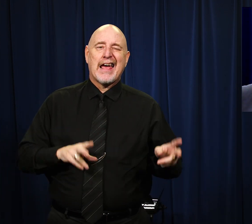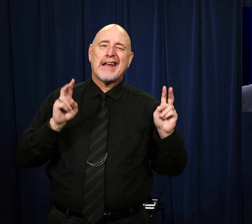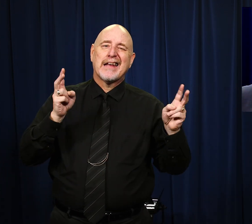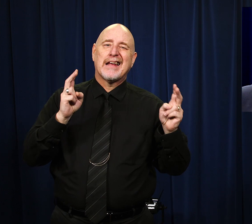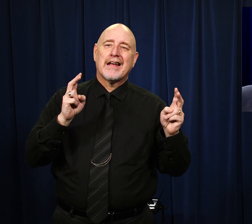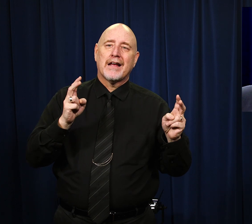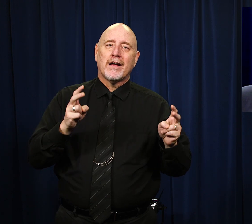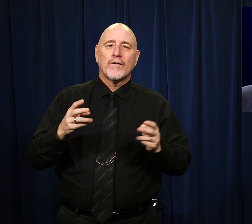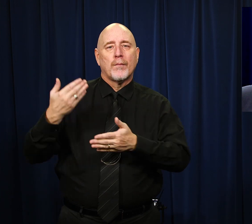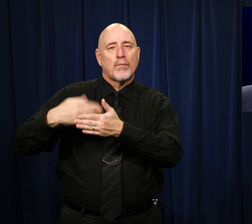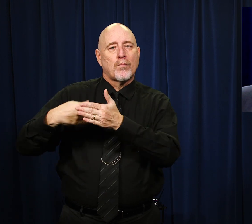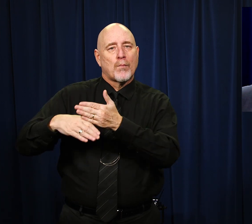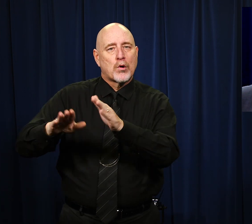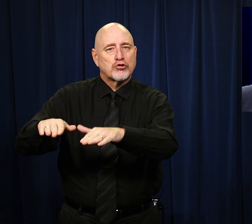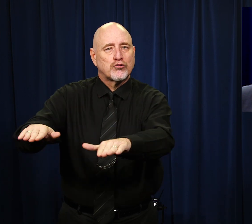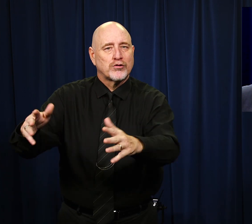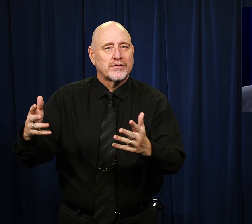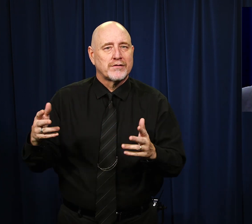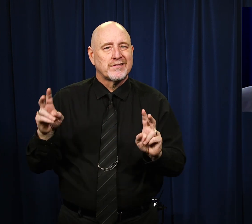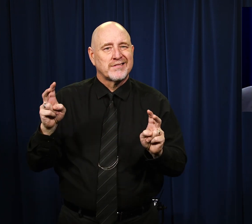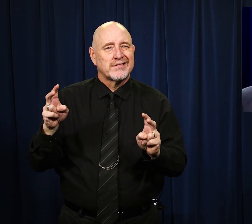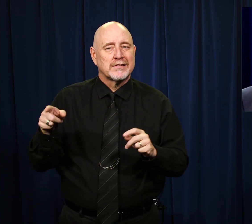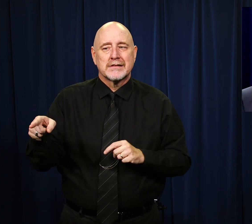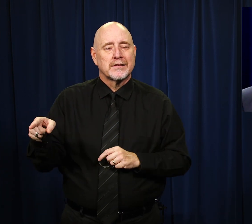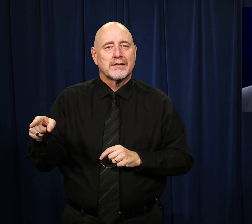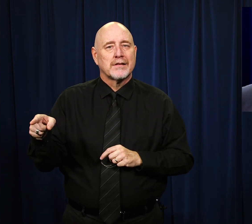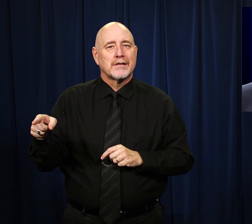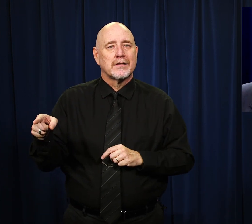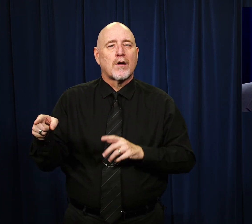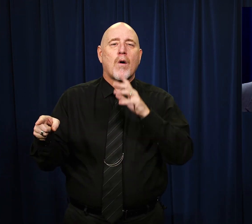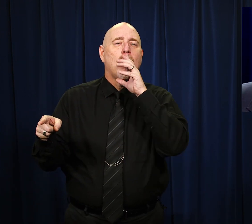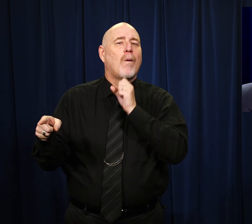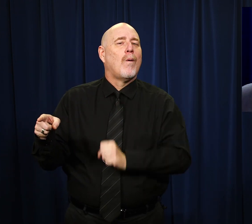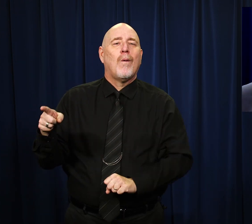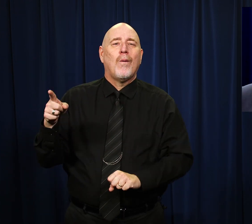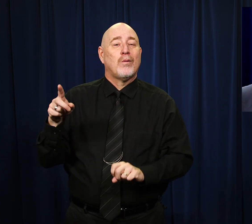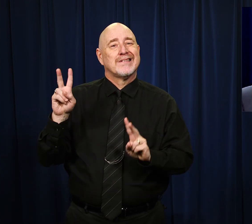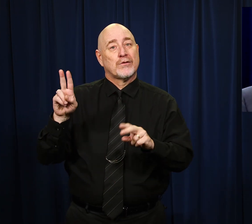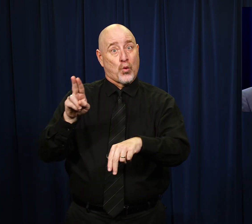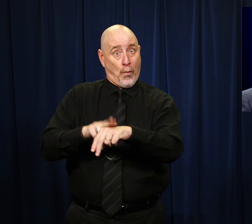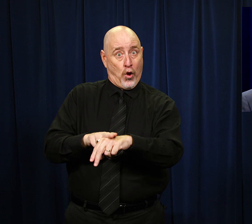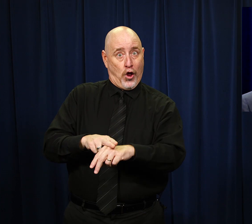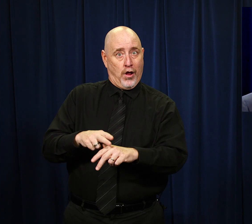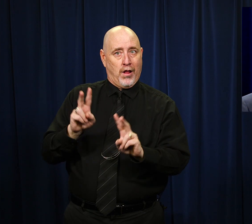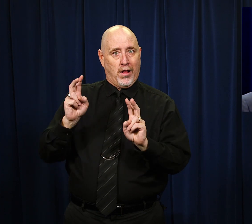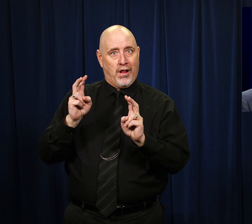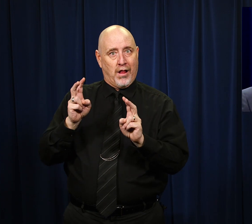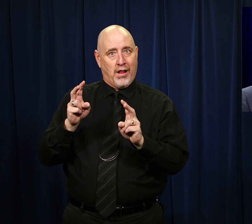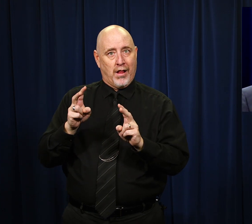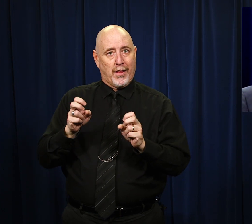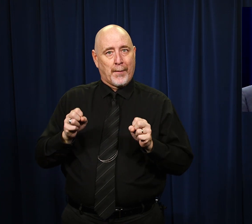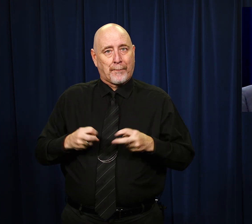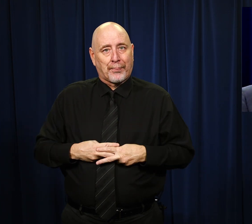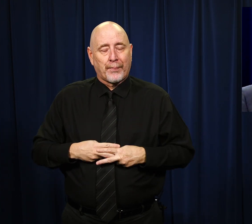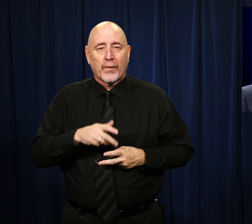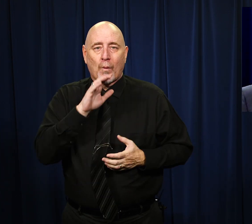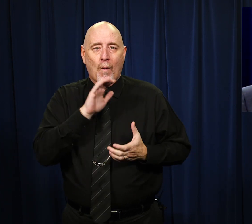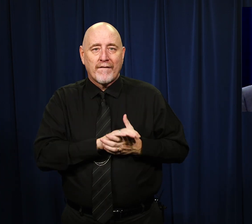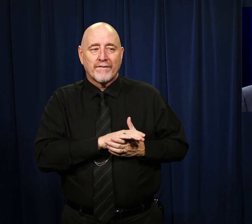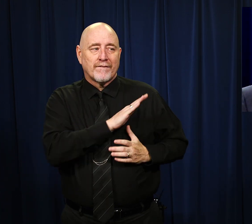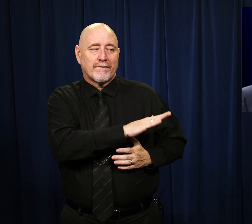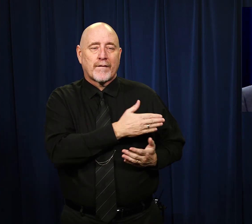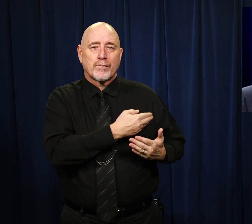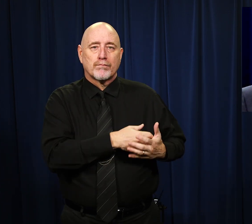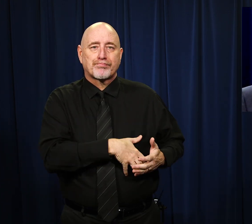as procreation is concerned. That his body was not capable of inseminating his wife and giving